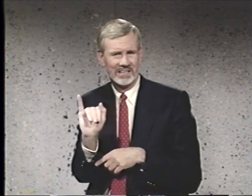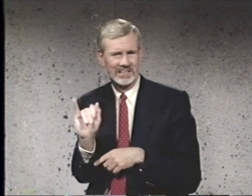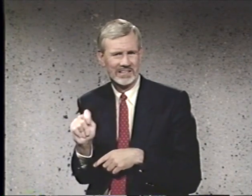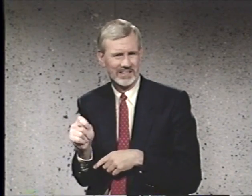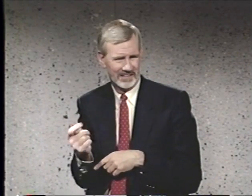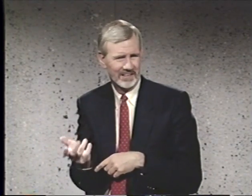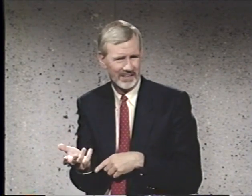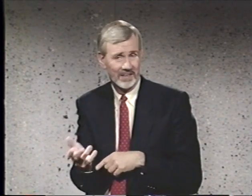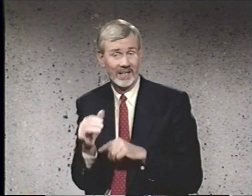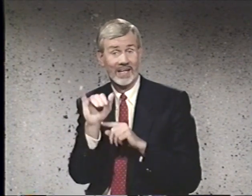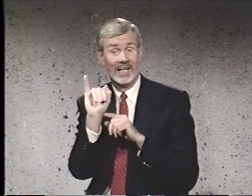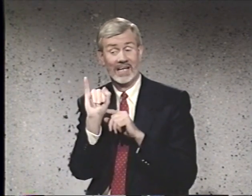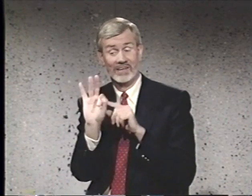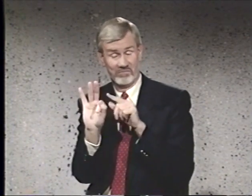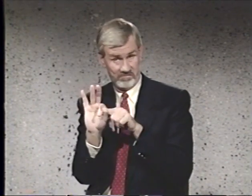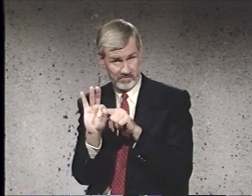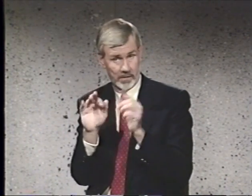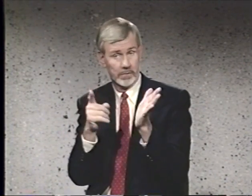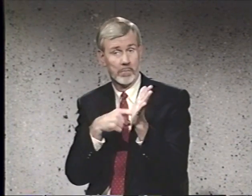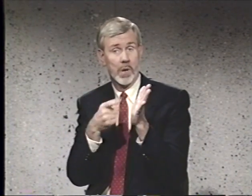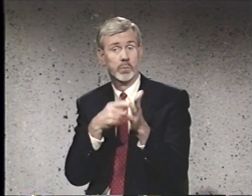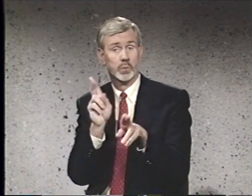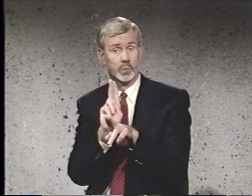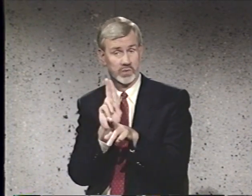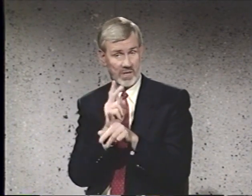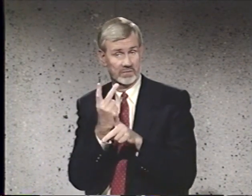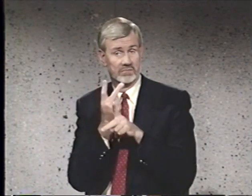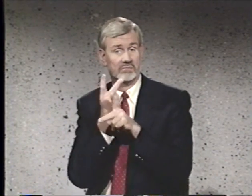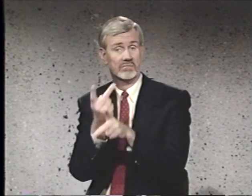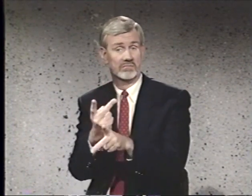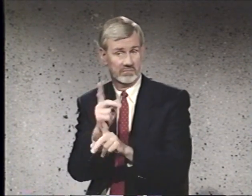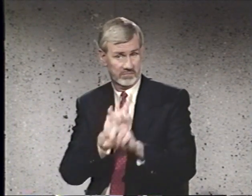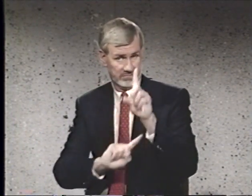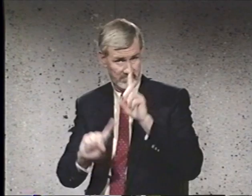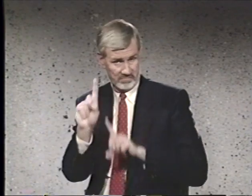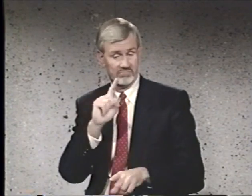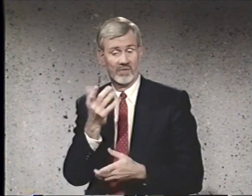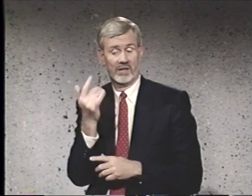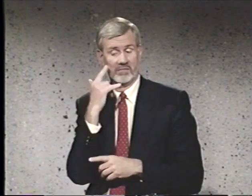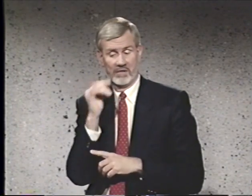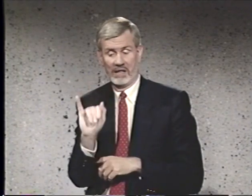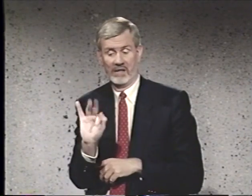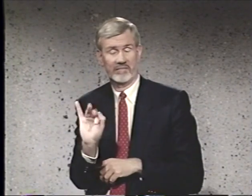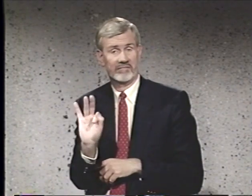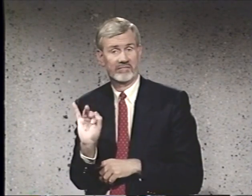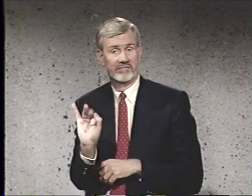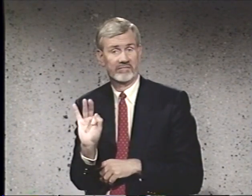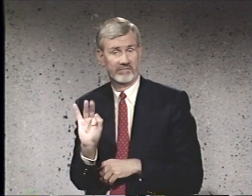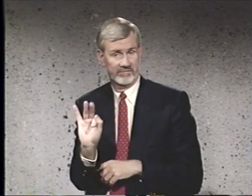easier. In fact, if is sometimes used as a loan sign like this, if.